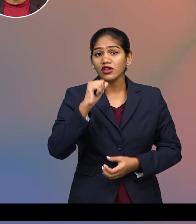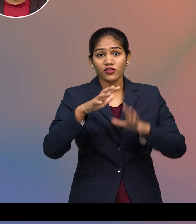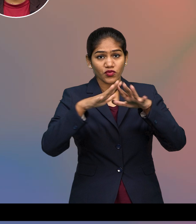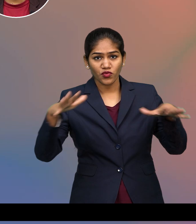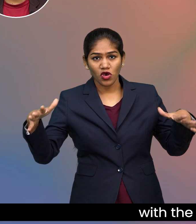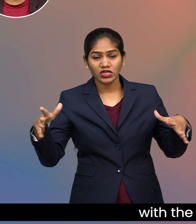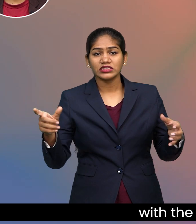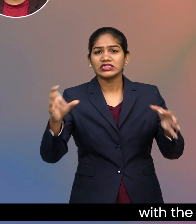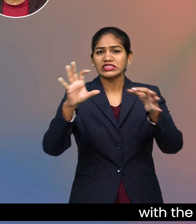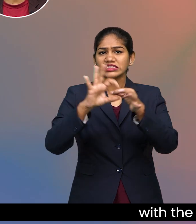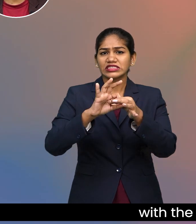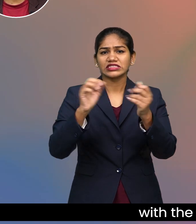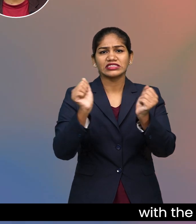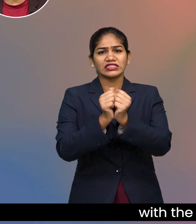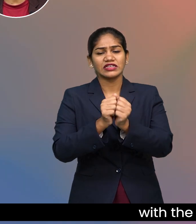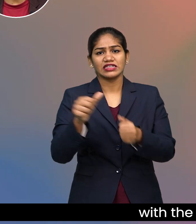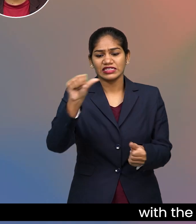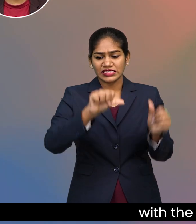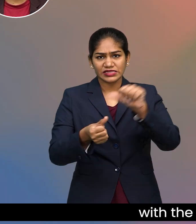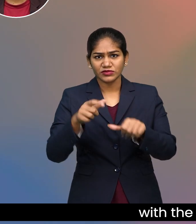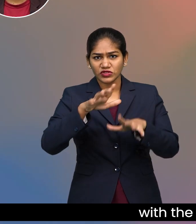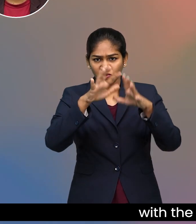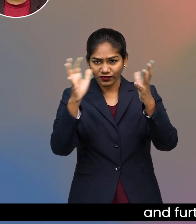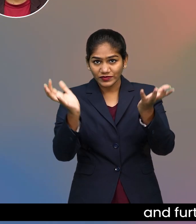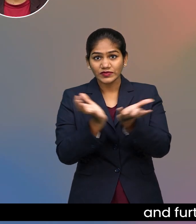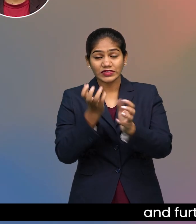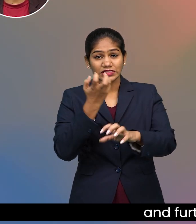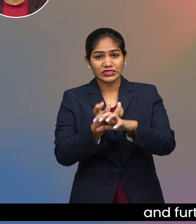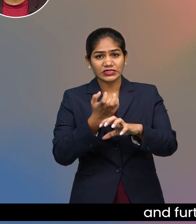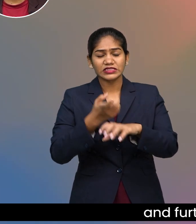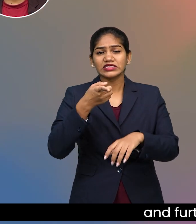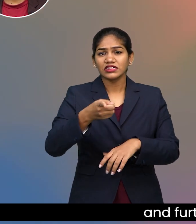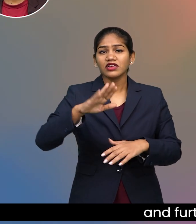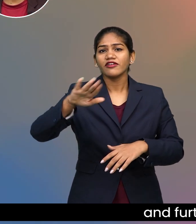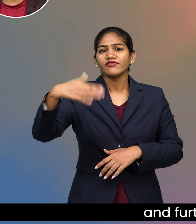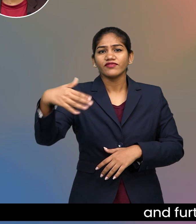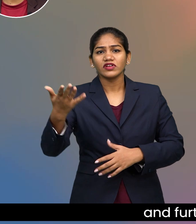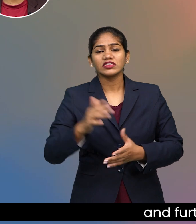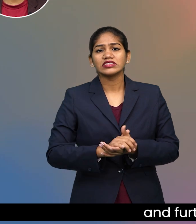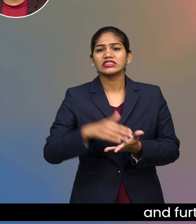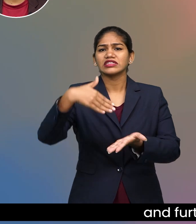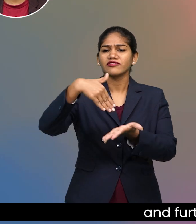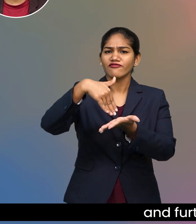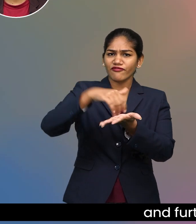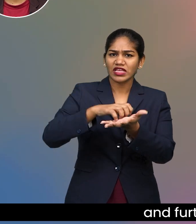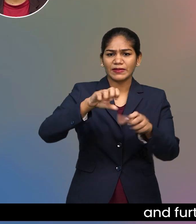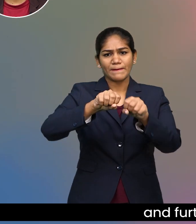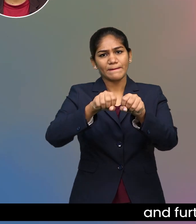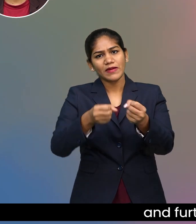Water reacts with the chemicals of the rocks and further weakens the rock.